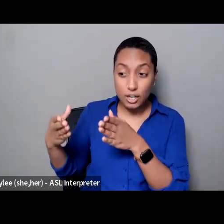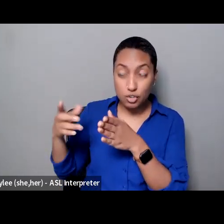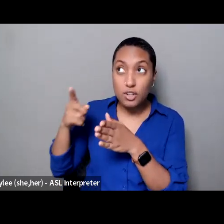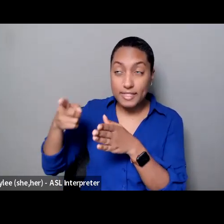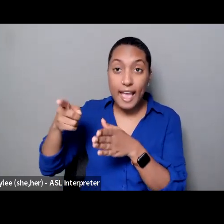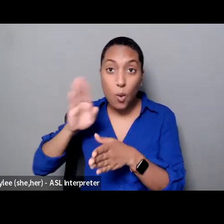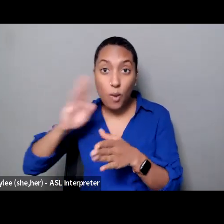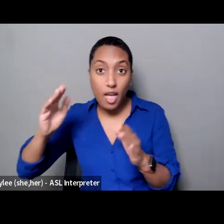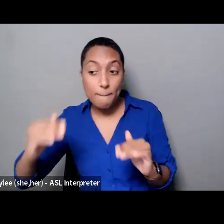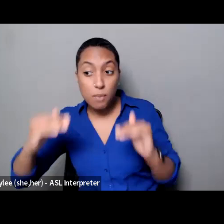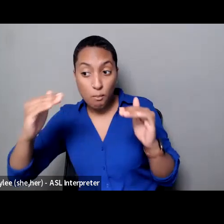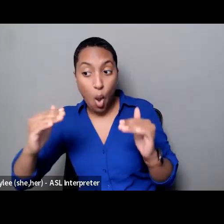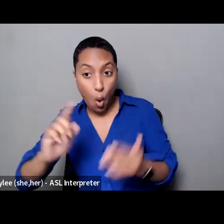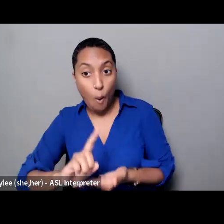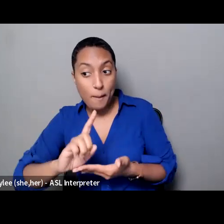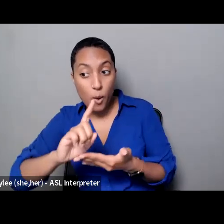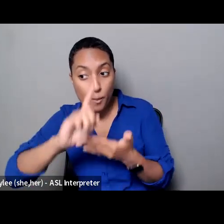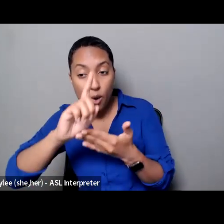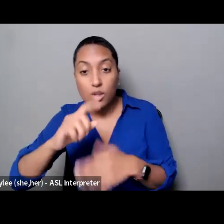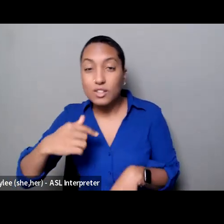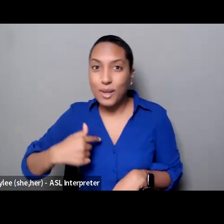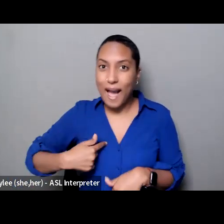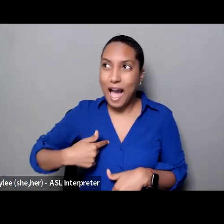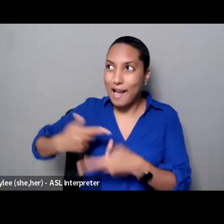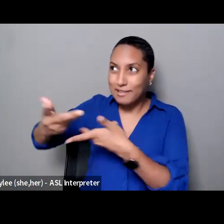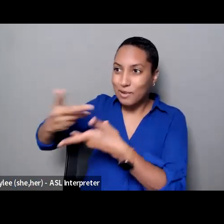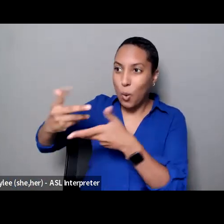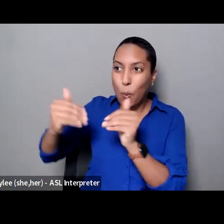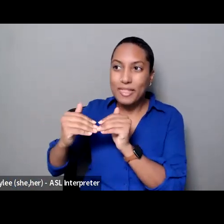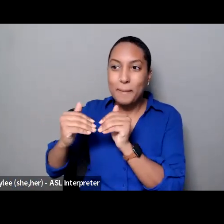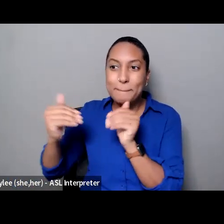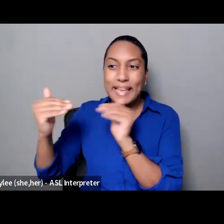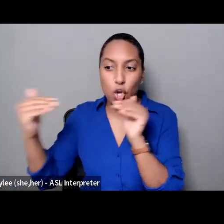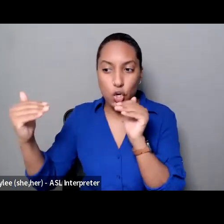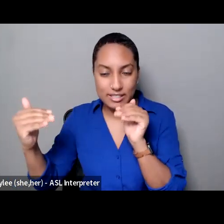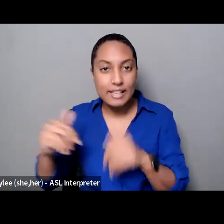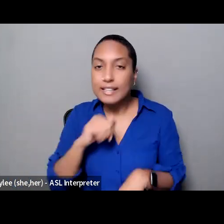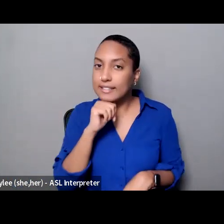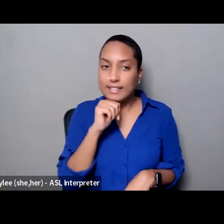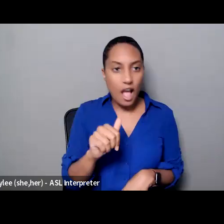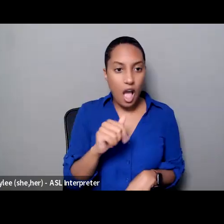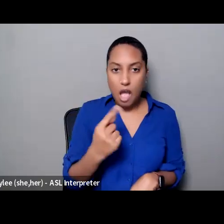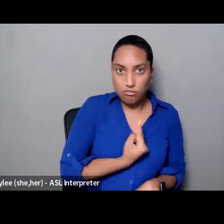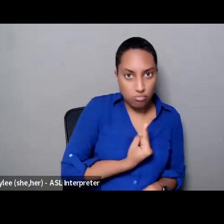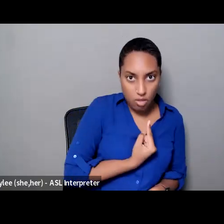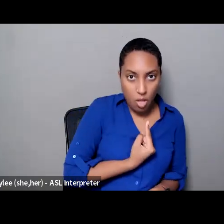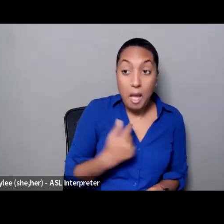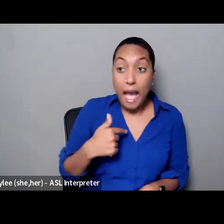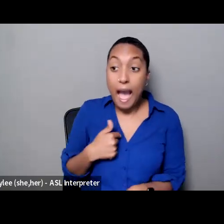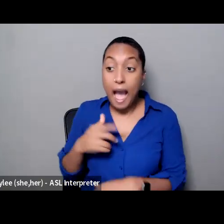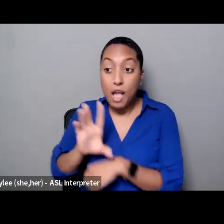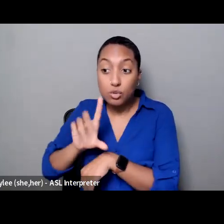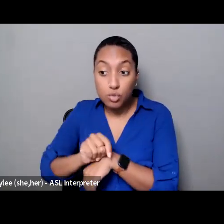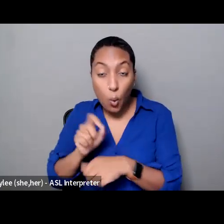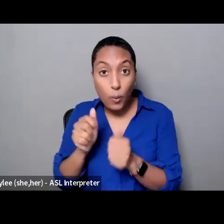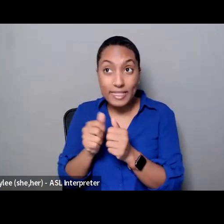my peers in Massachusetts all the time. This is not a solo operation, and I consult with our senior management team about